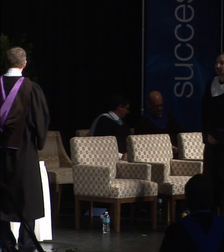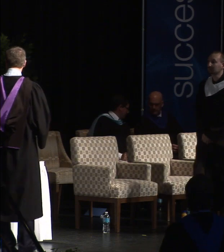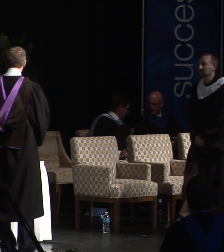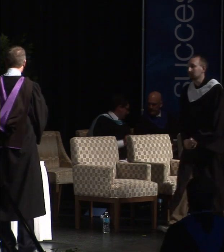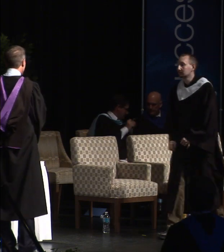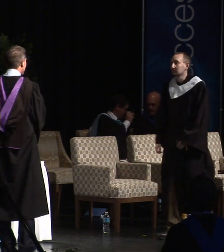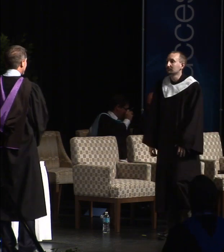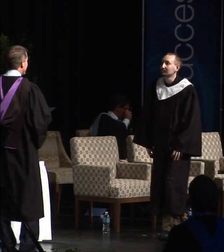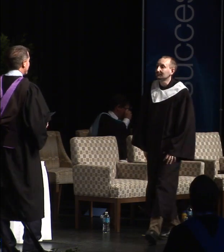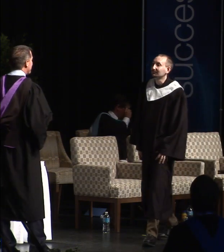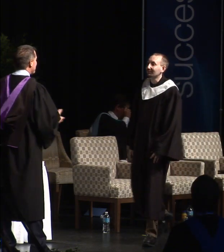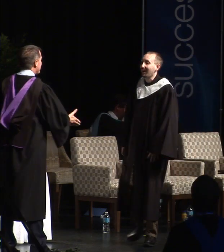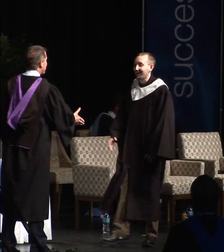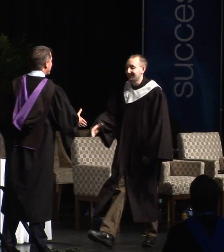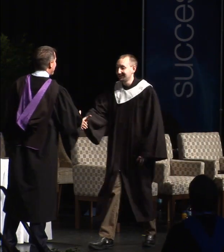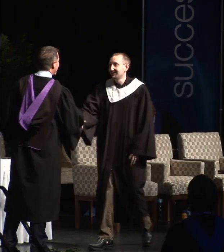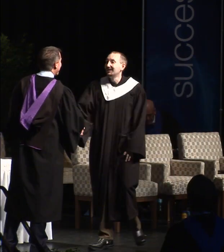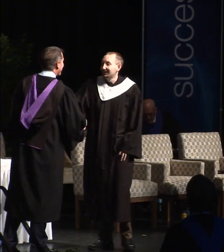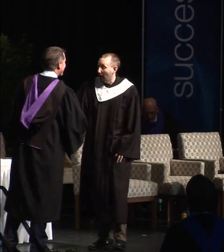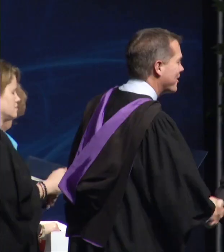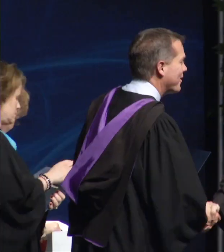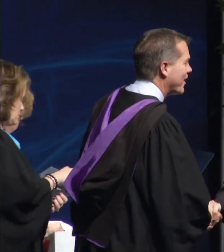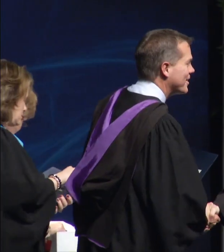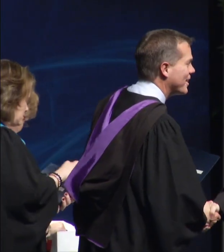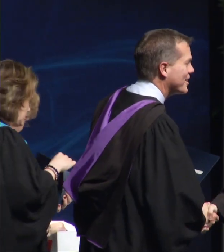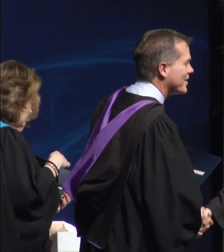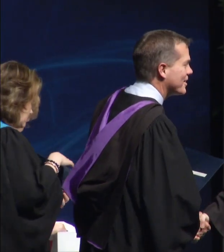Paul Gerard Boudreau, honors.